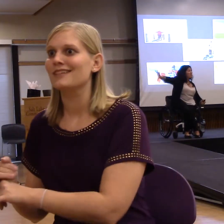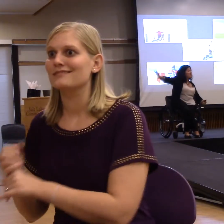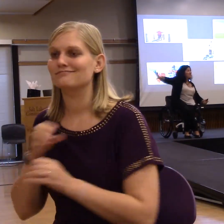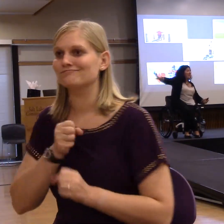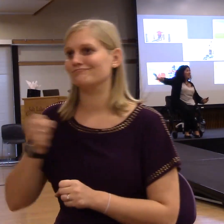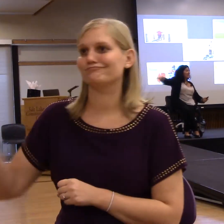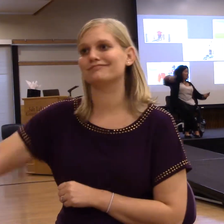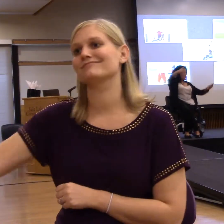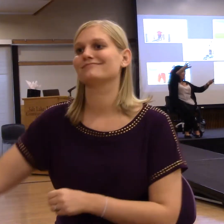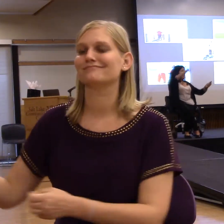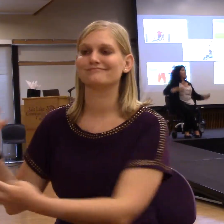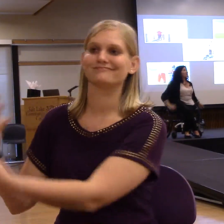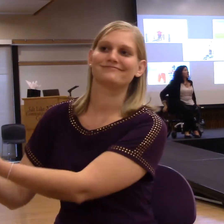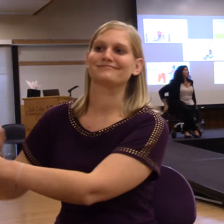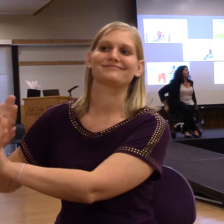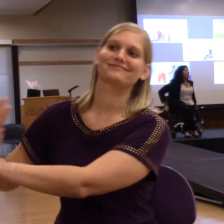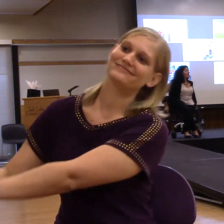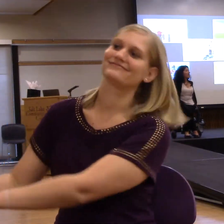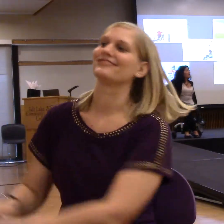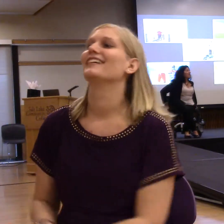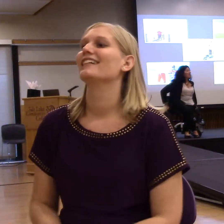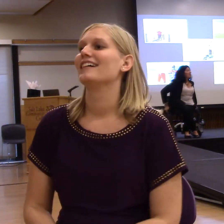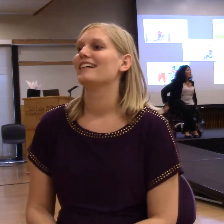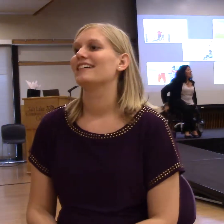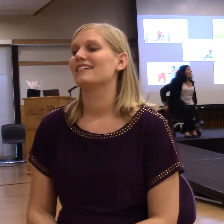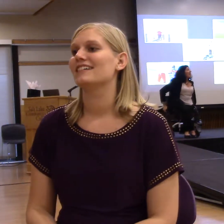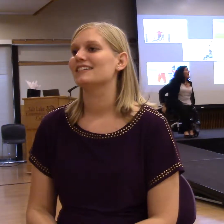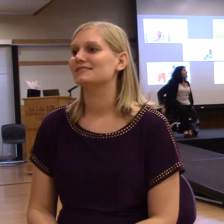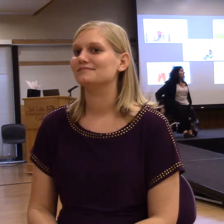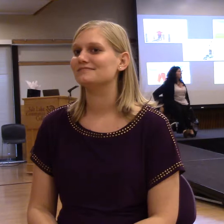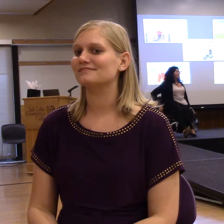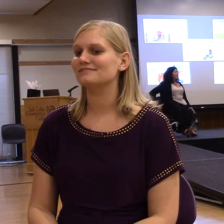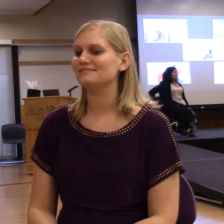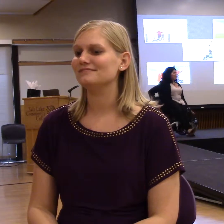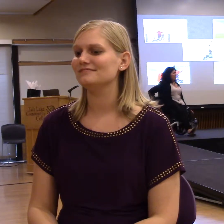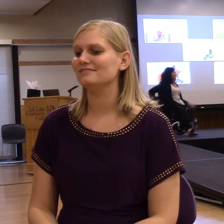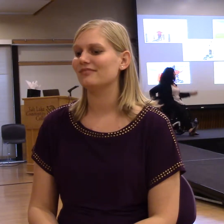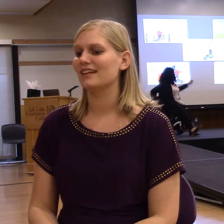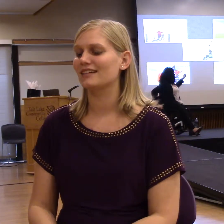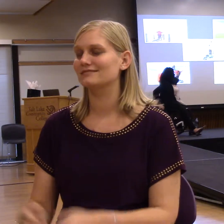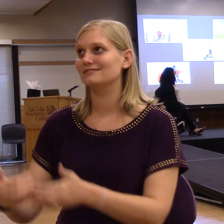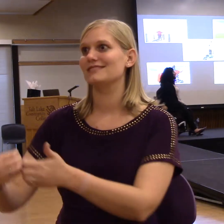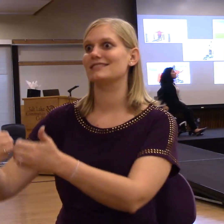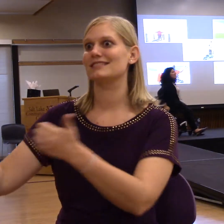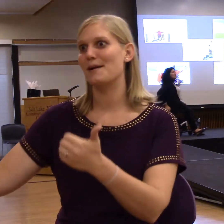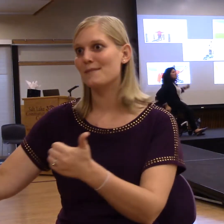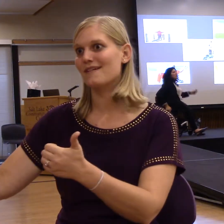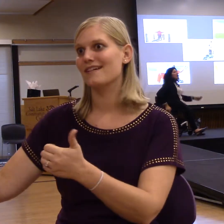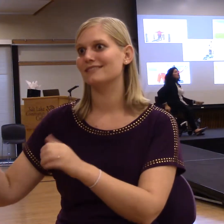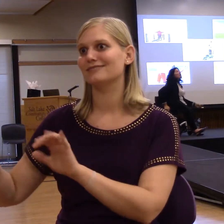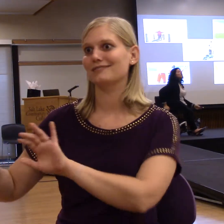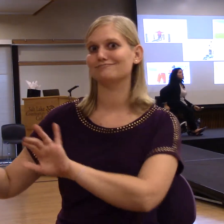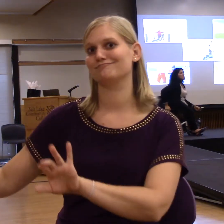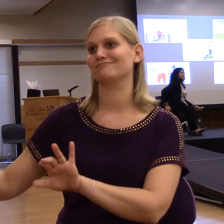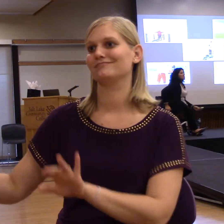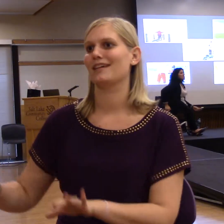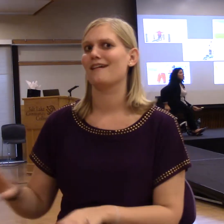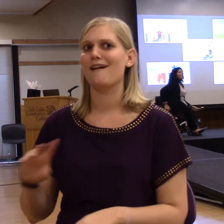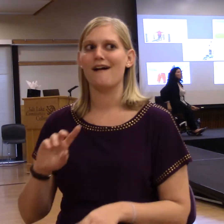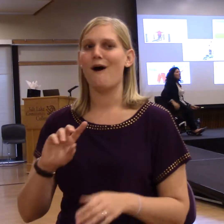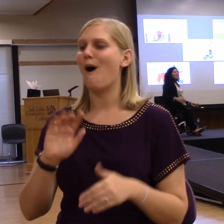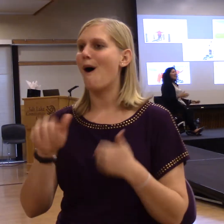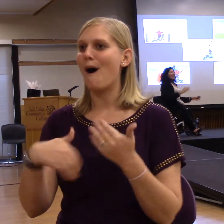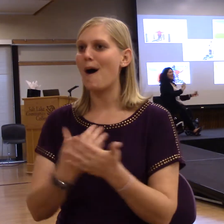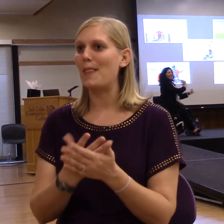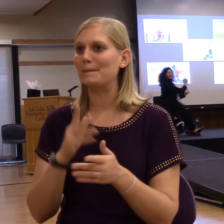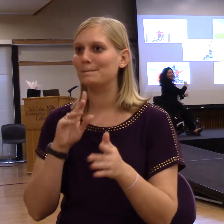removed from society, so there's your confinement, right? And separate, all of these people are alone.